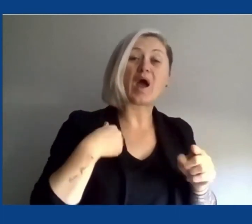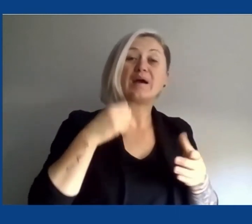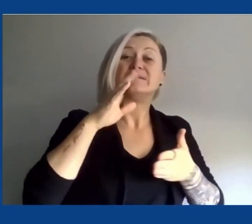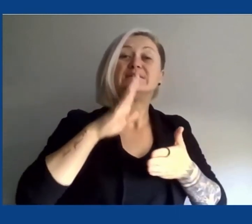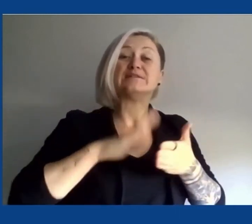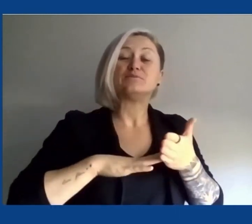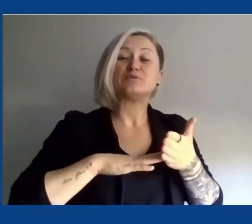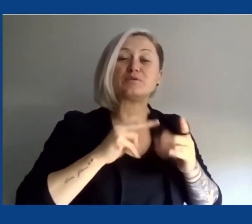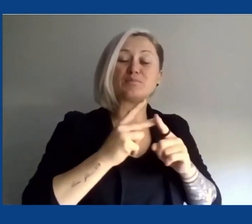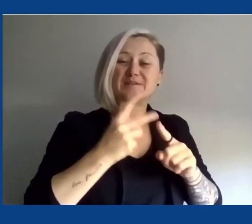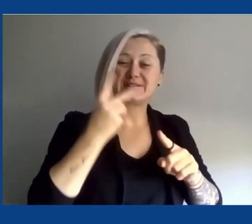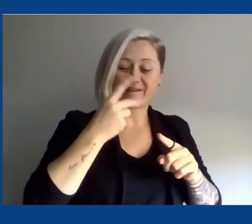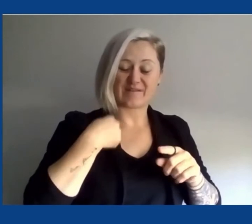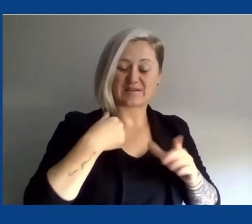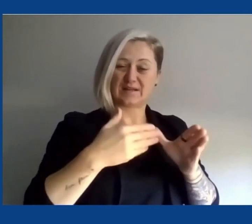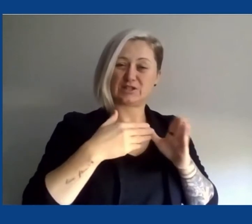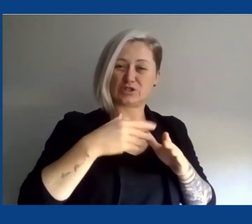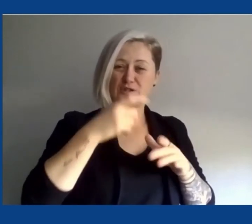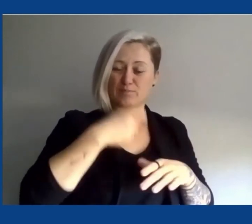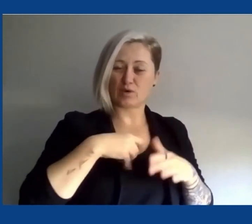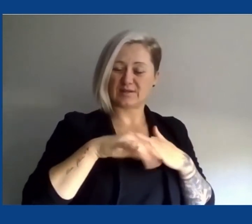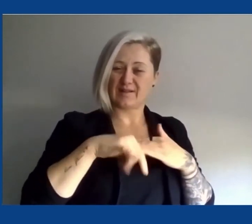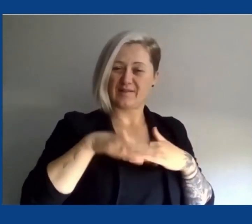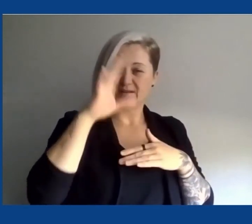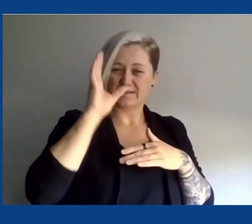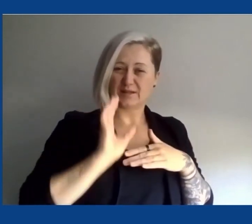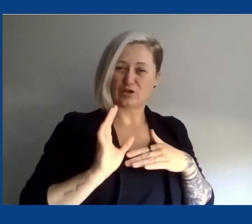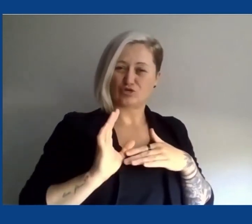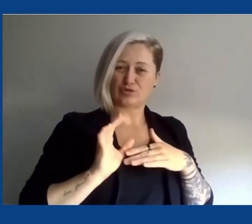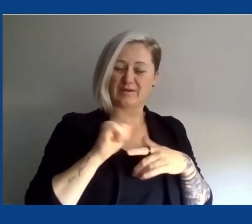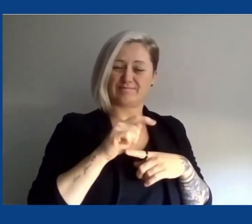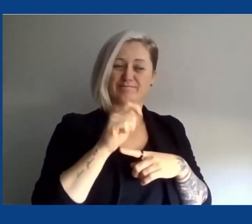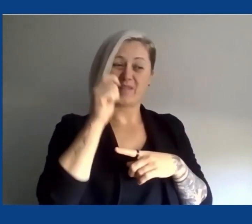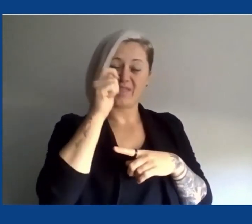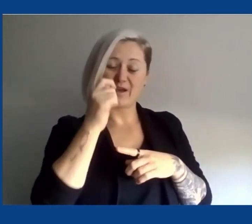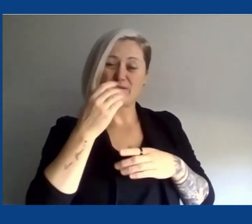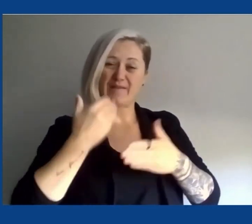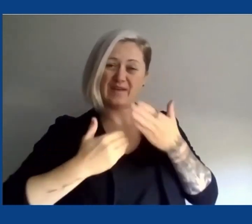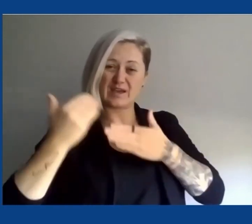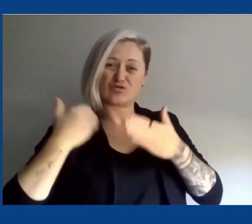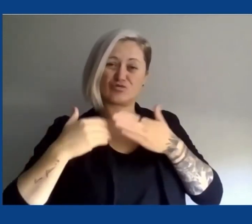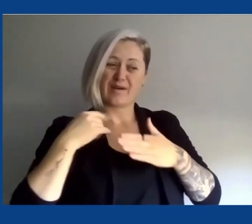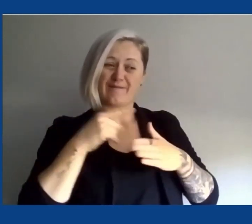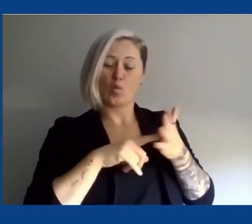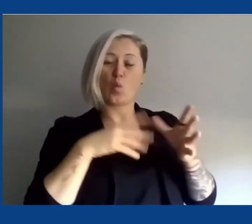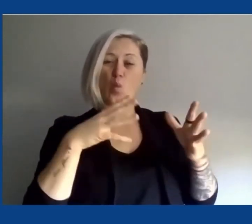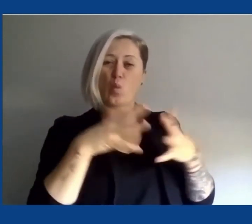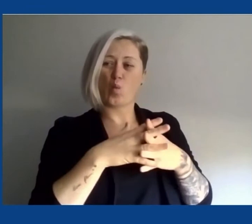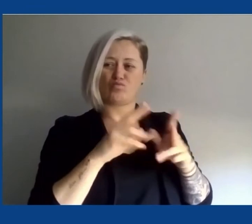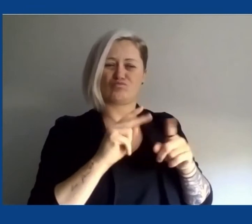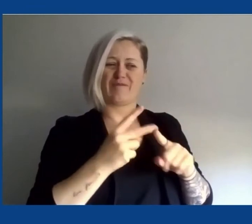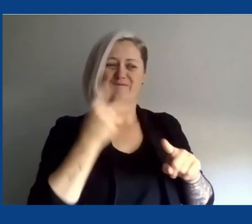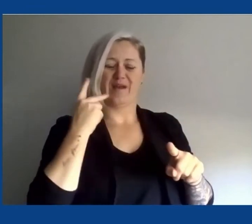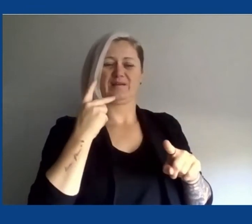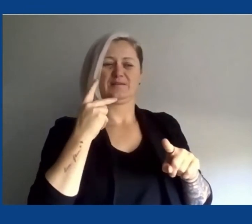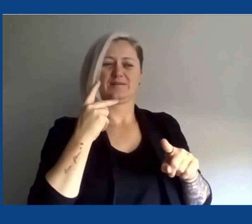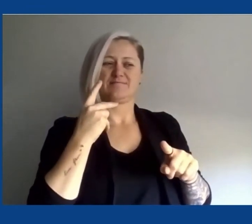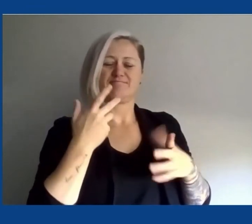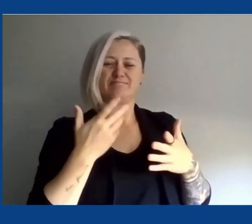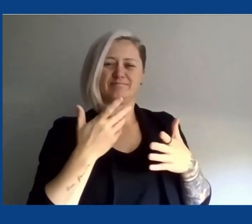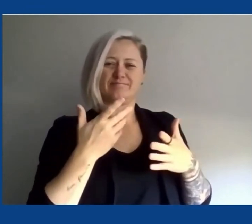an Indigenous person in this country. The theory and the history of settler law reflects a self-reinforcing system